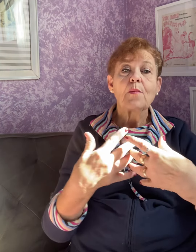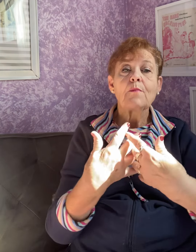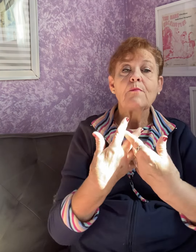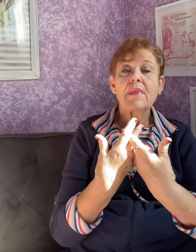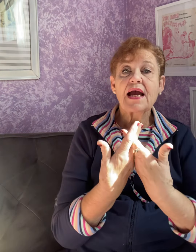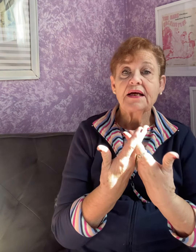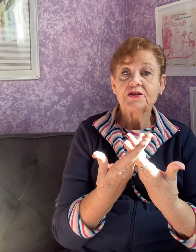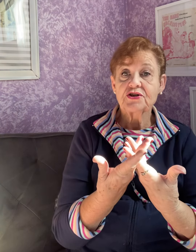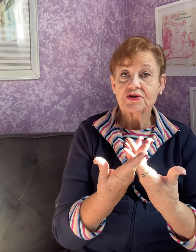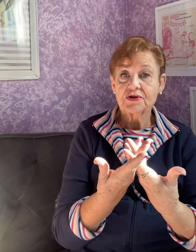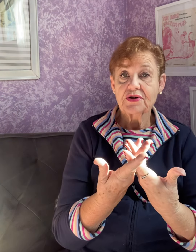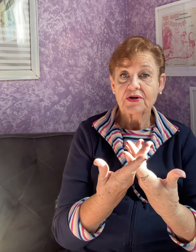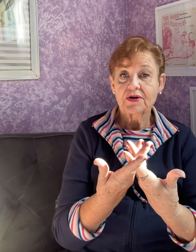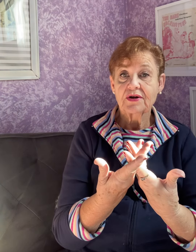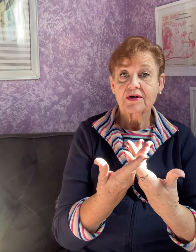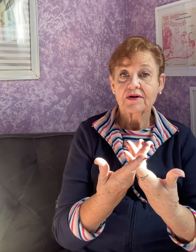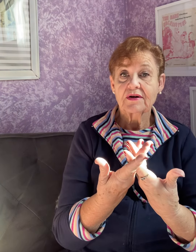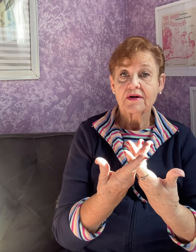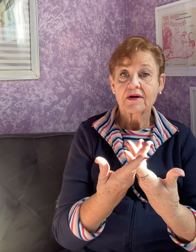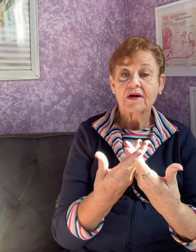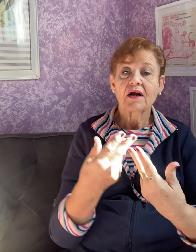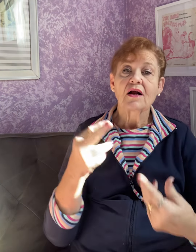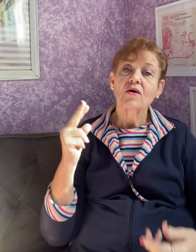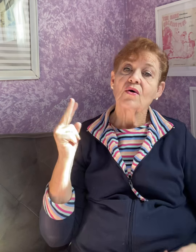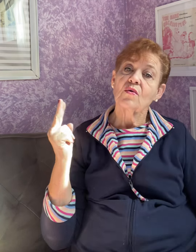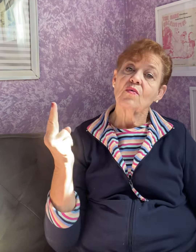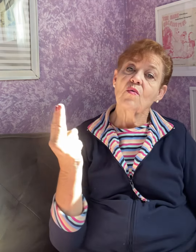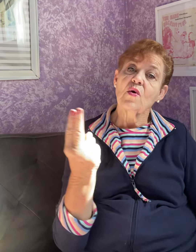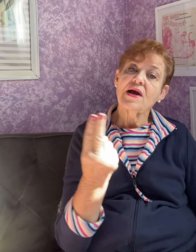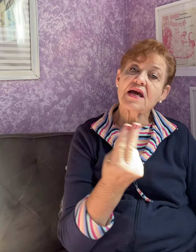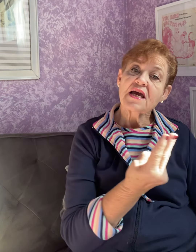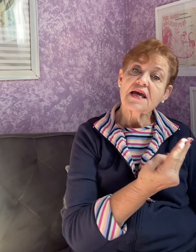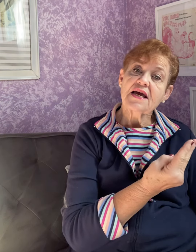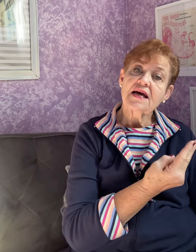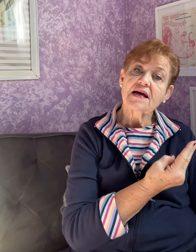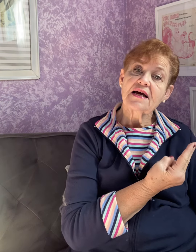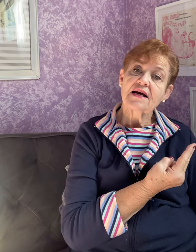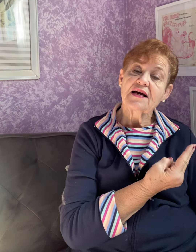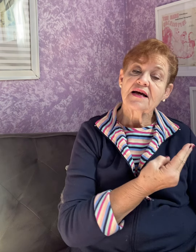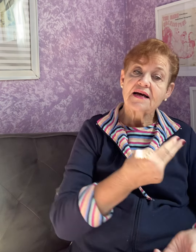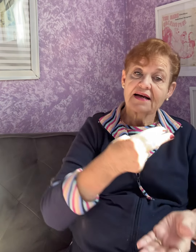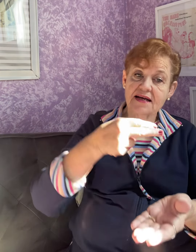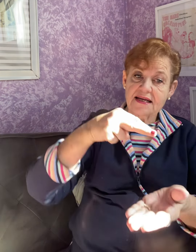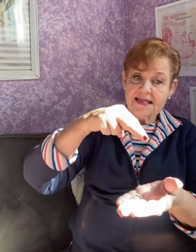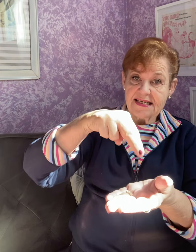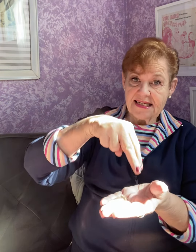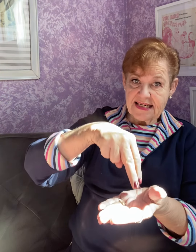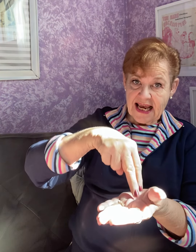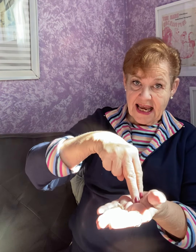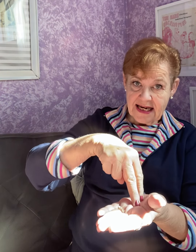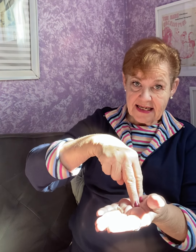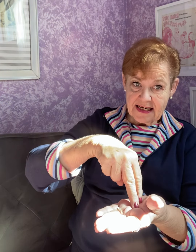manger, we, stand.